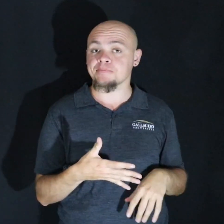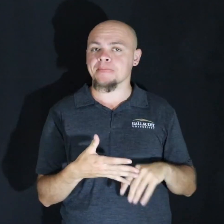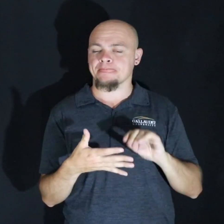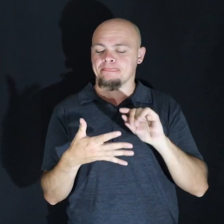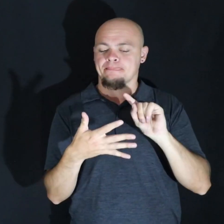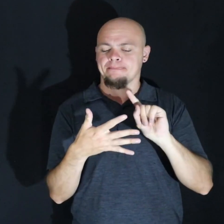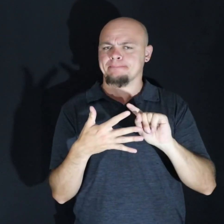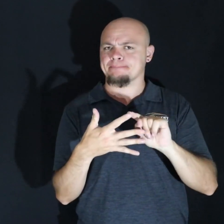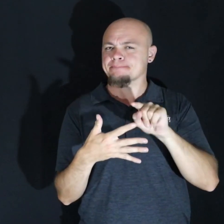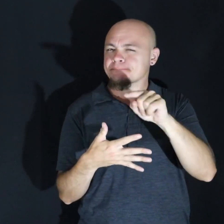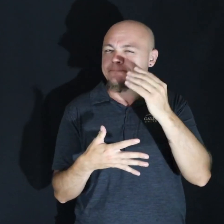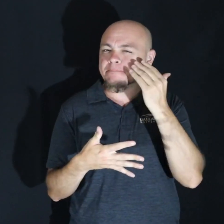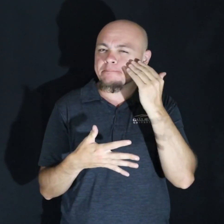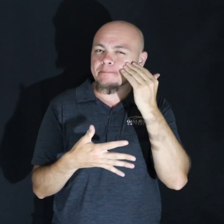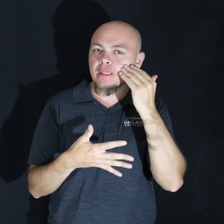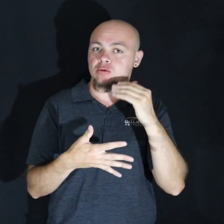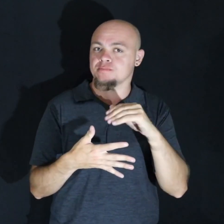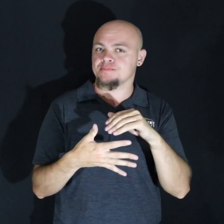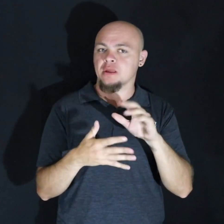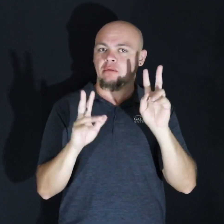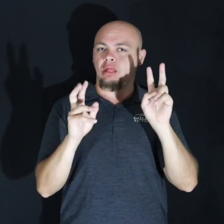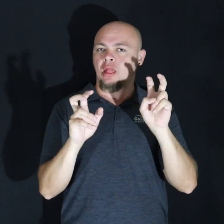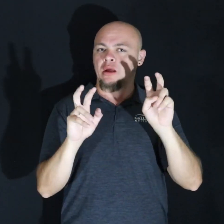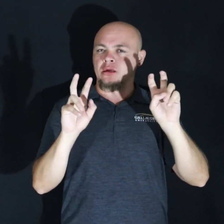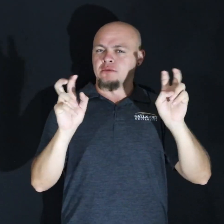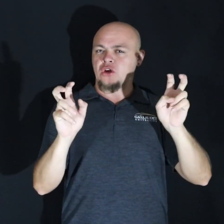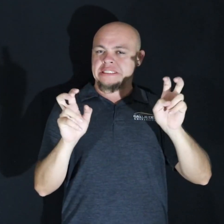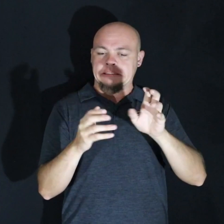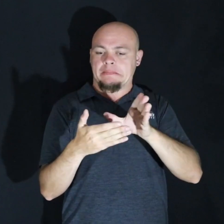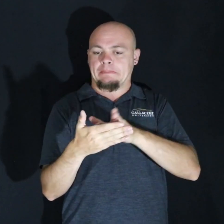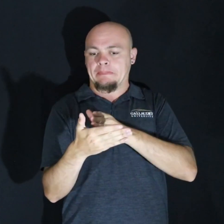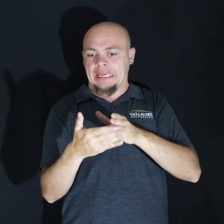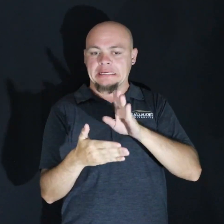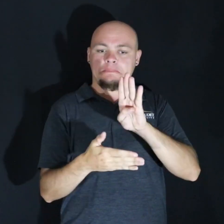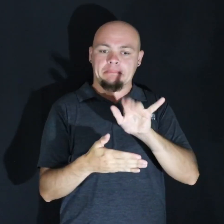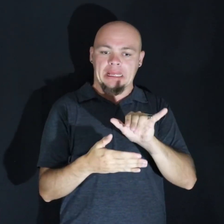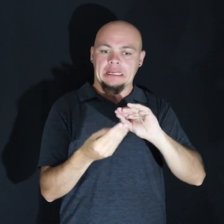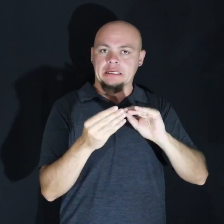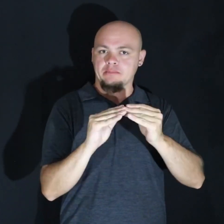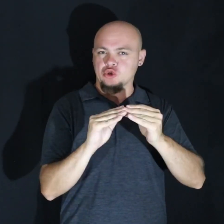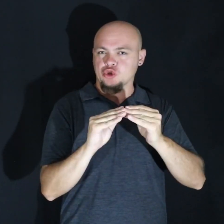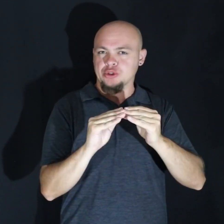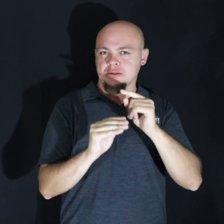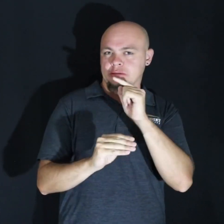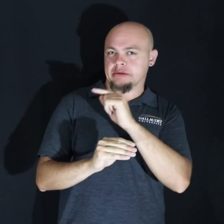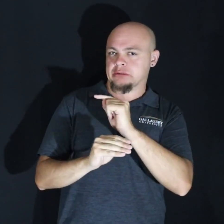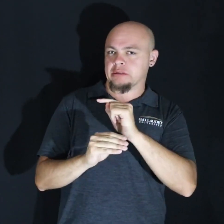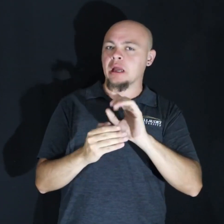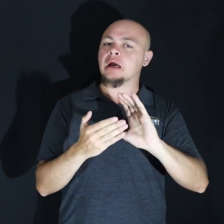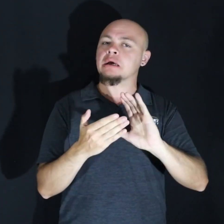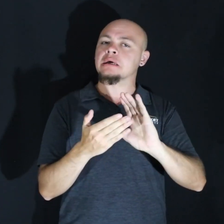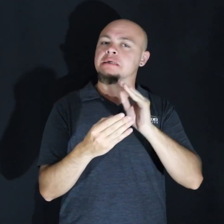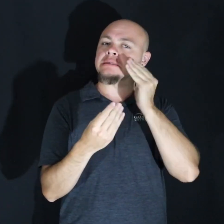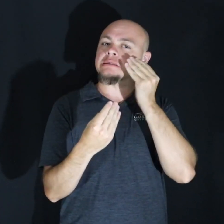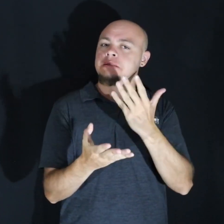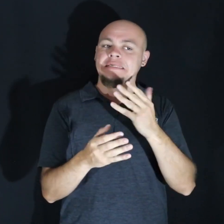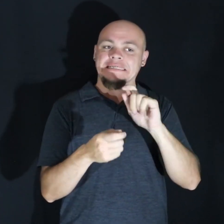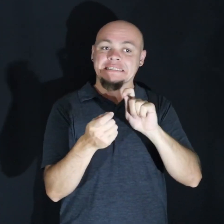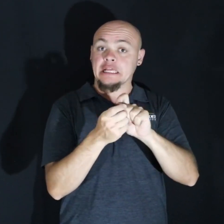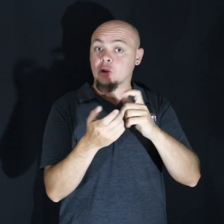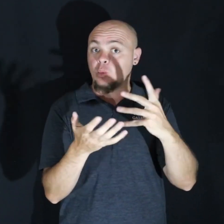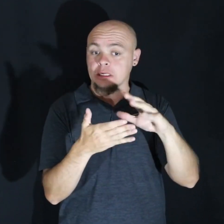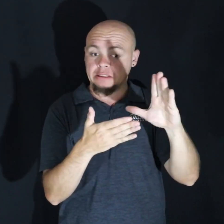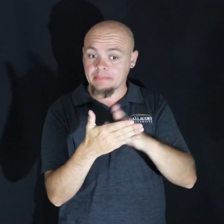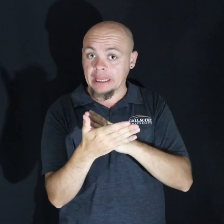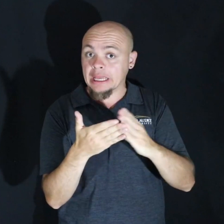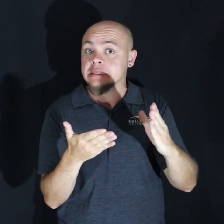2, how many of you have ever heard of paint by numbers? Paint by numbers is a painting template where you're told exactly what to paint, what